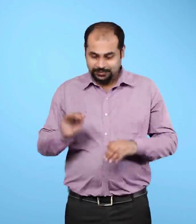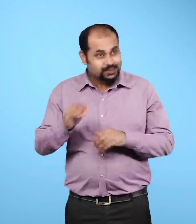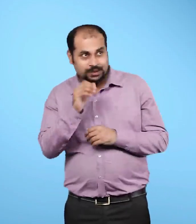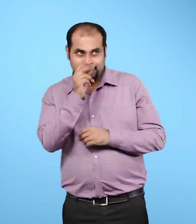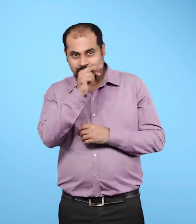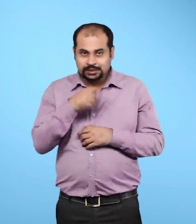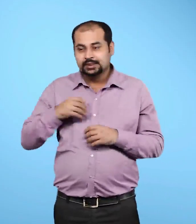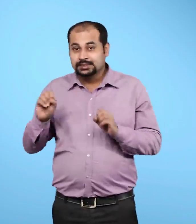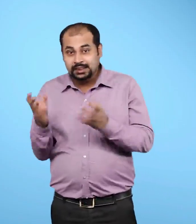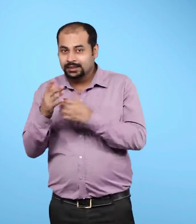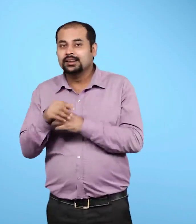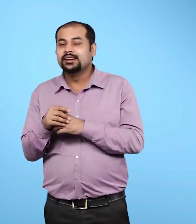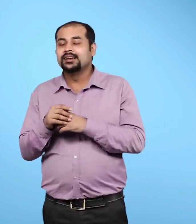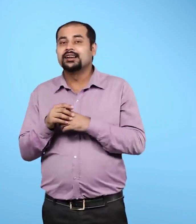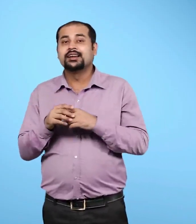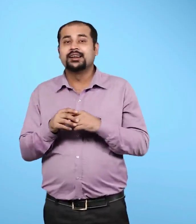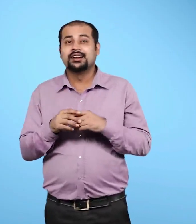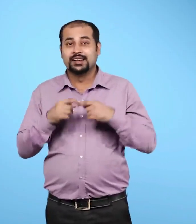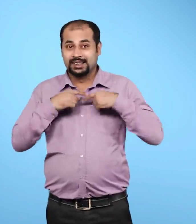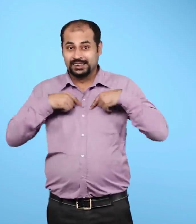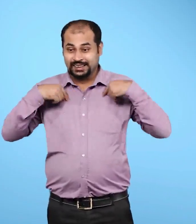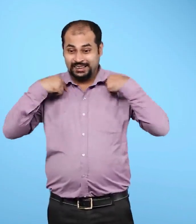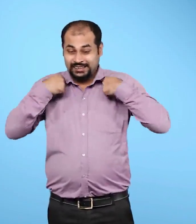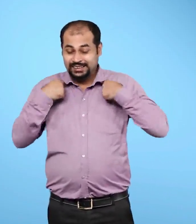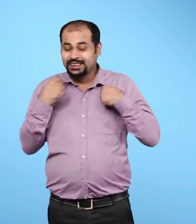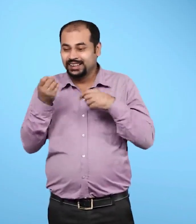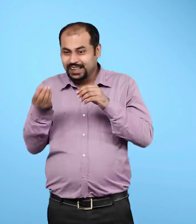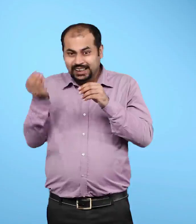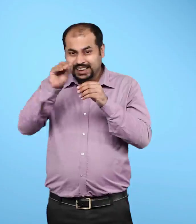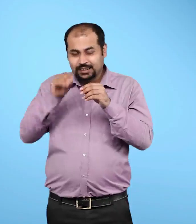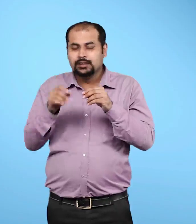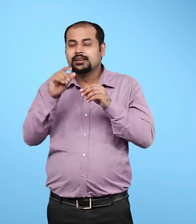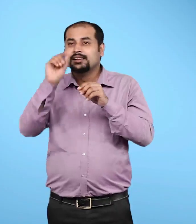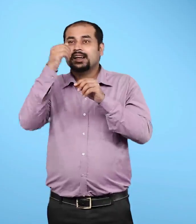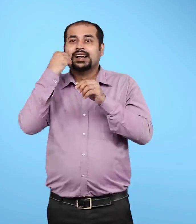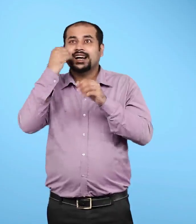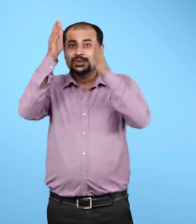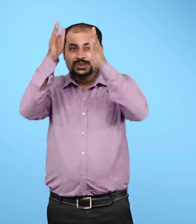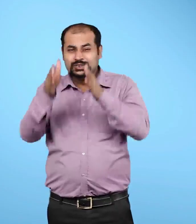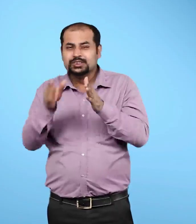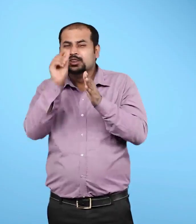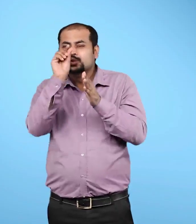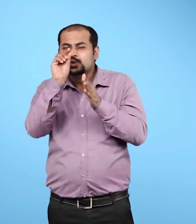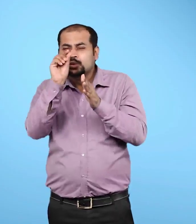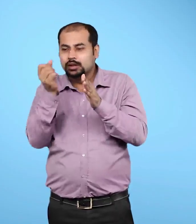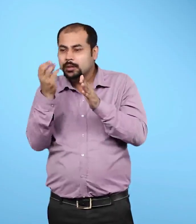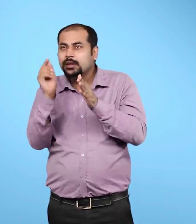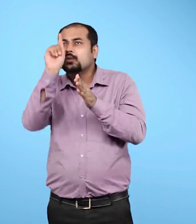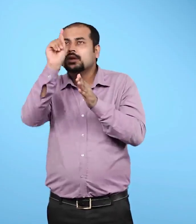Cat 1 is holding a pencil and is responding, I write a small 1 to remember